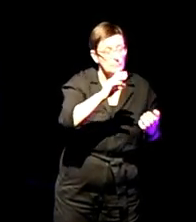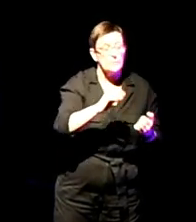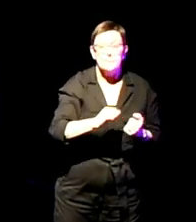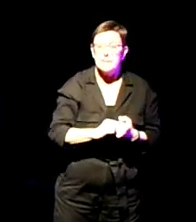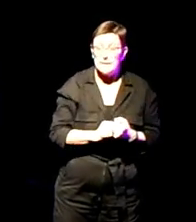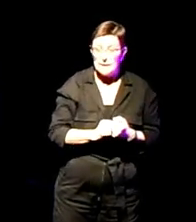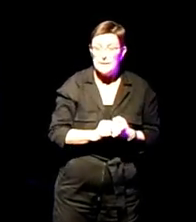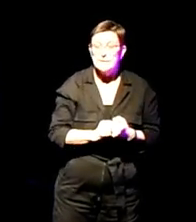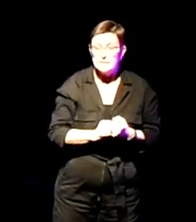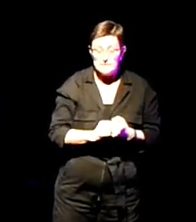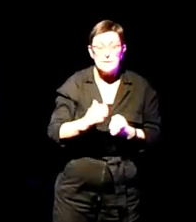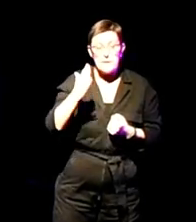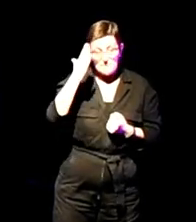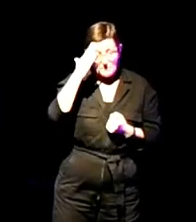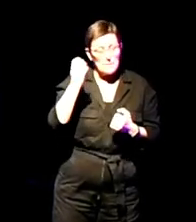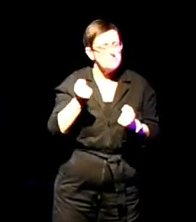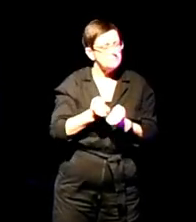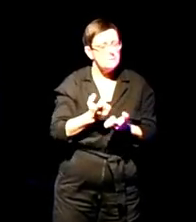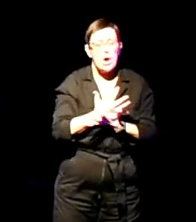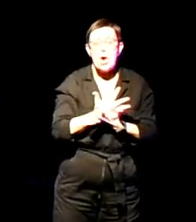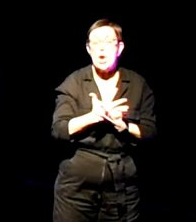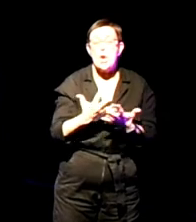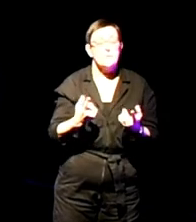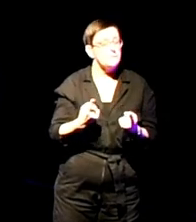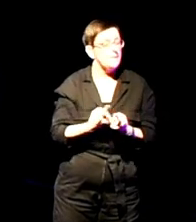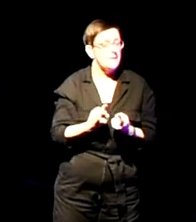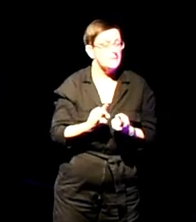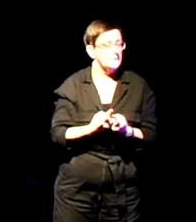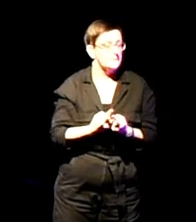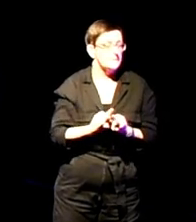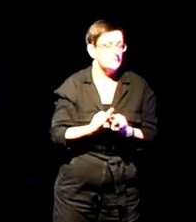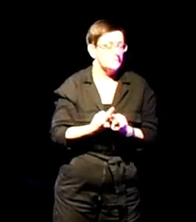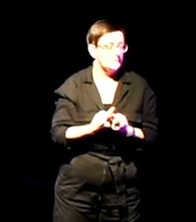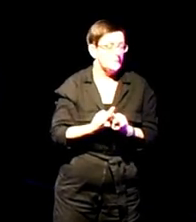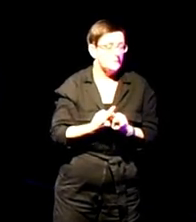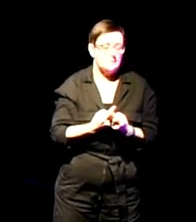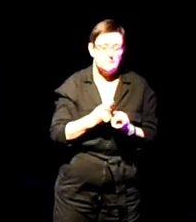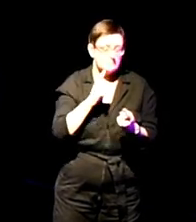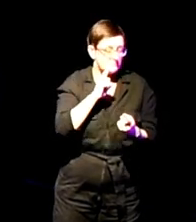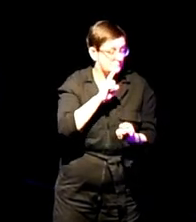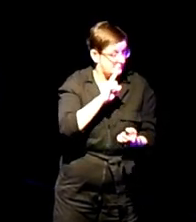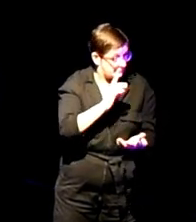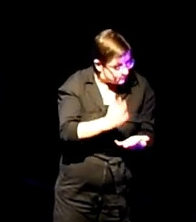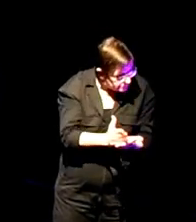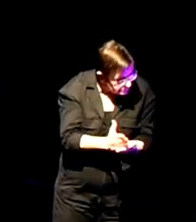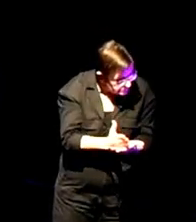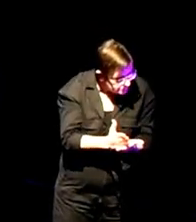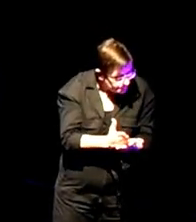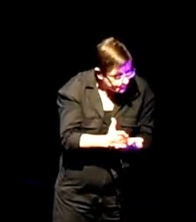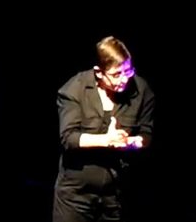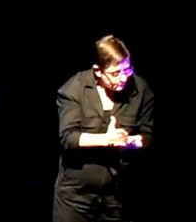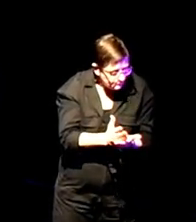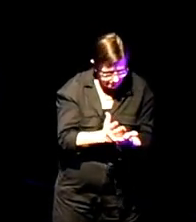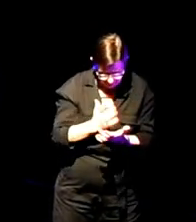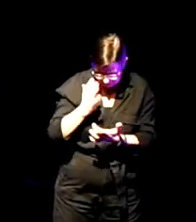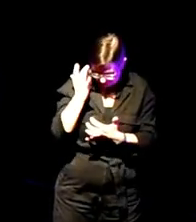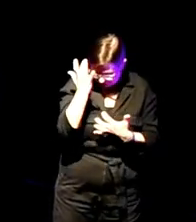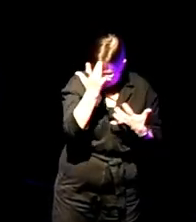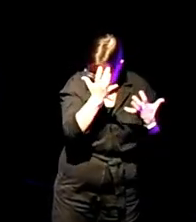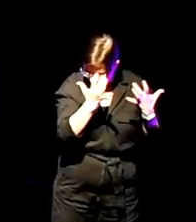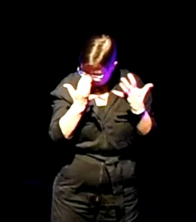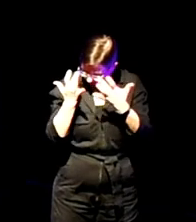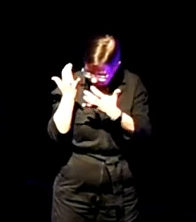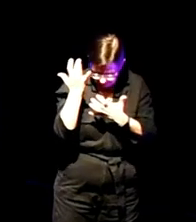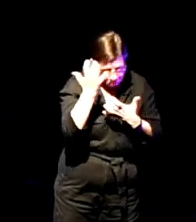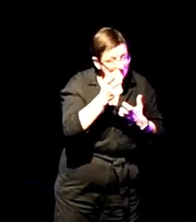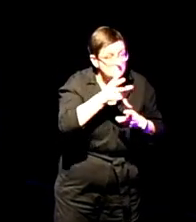Mom did a lot of things you wouldn't believe. Thought a lot of thoughts she probably wouldn't dare